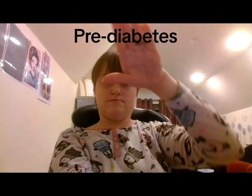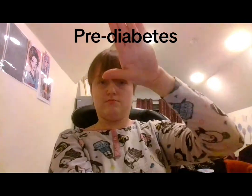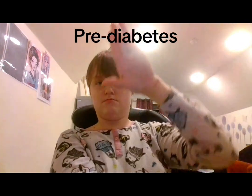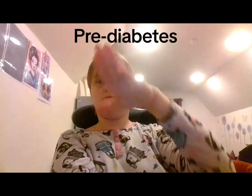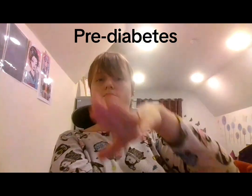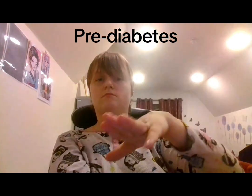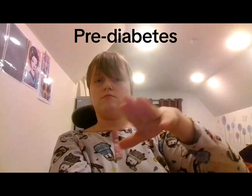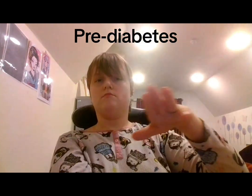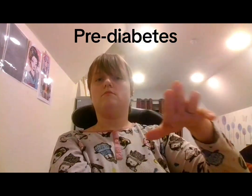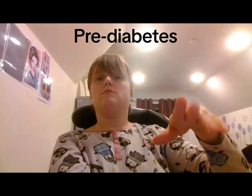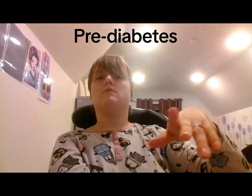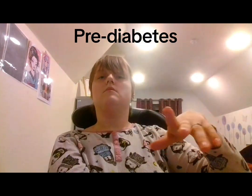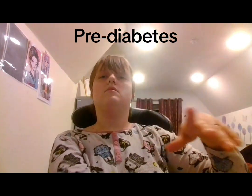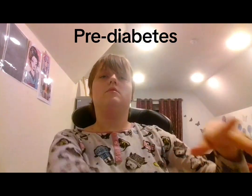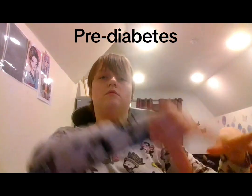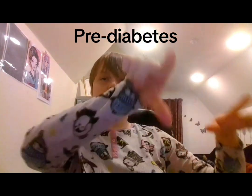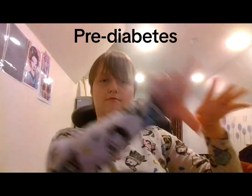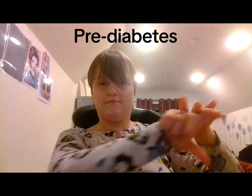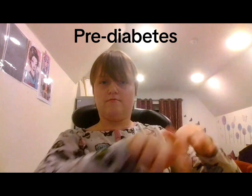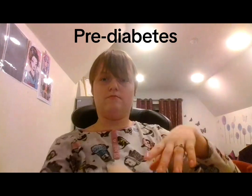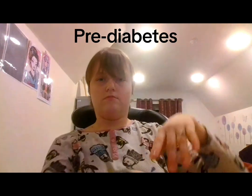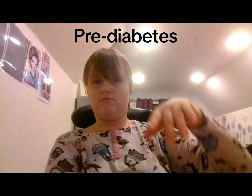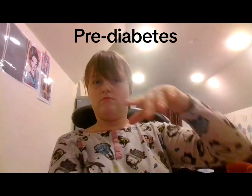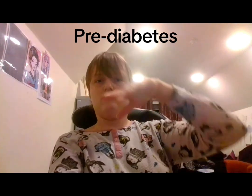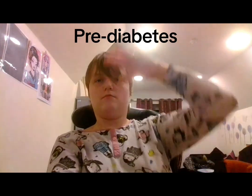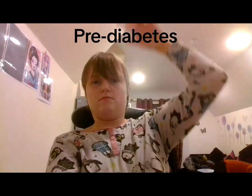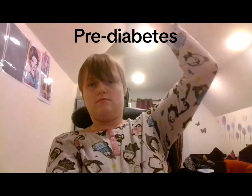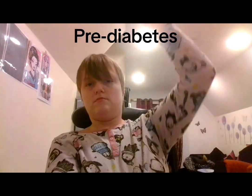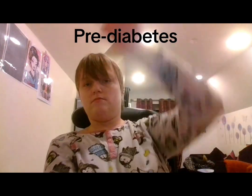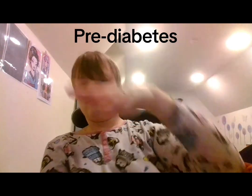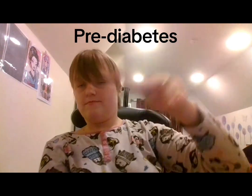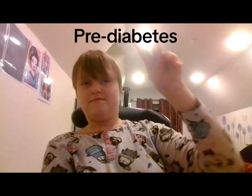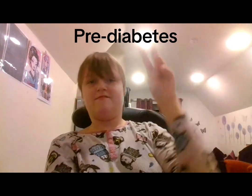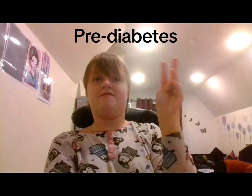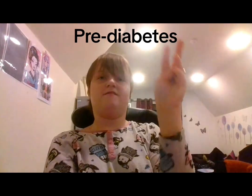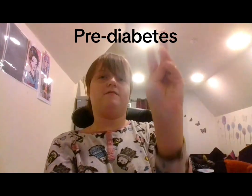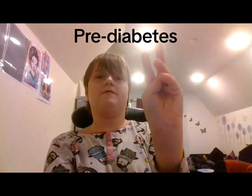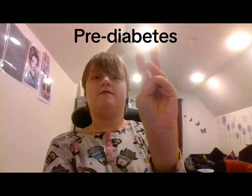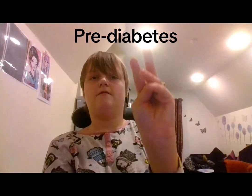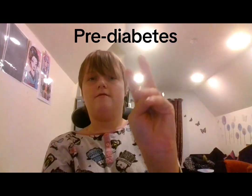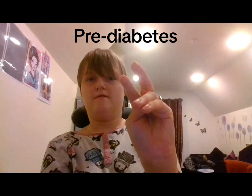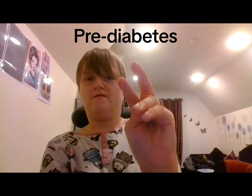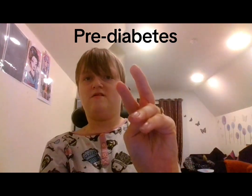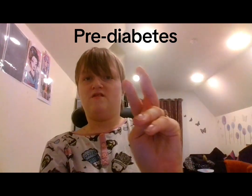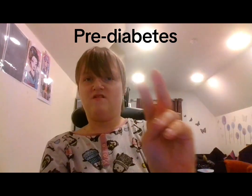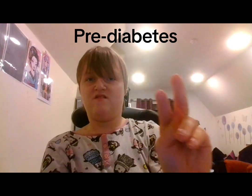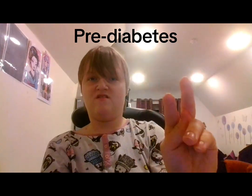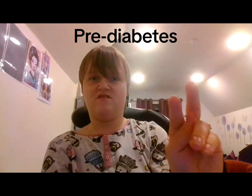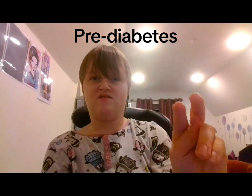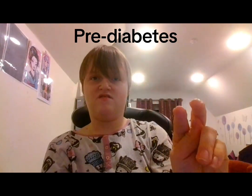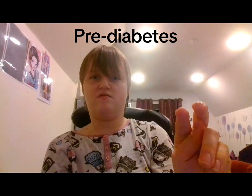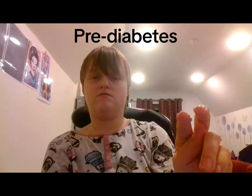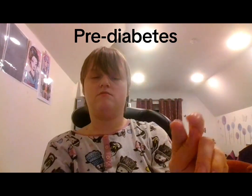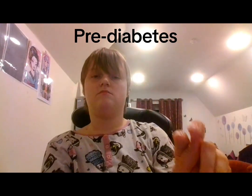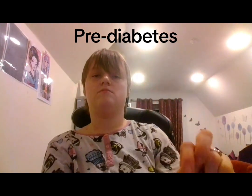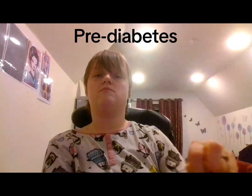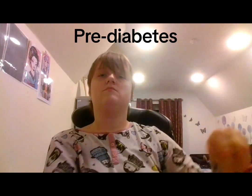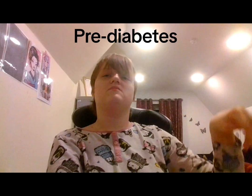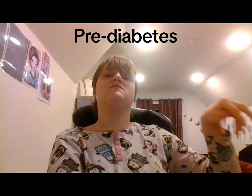content, this is linked to an increased risk of type 2 diabetes. But the good news is